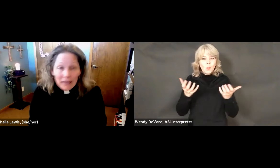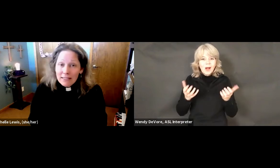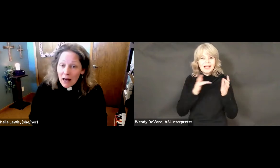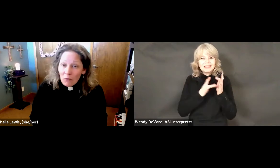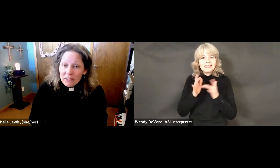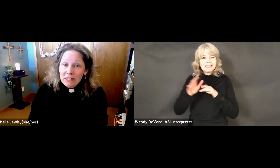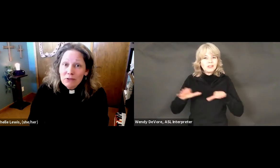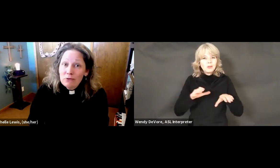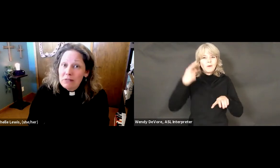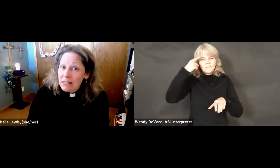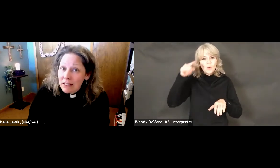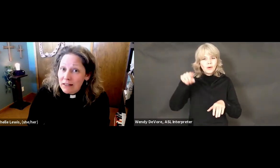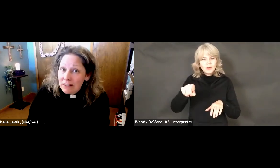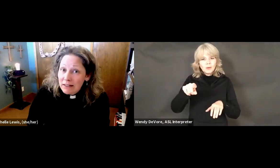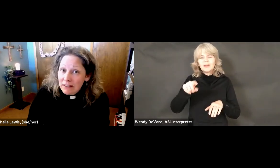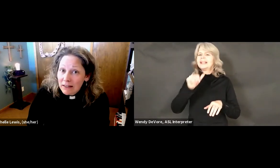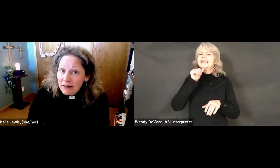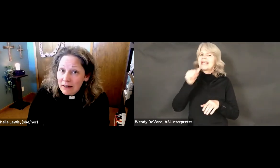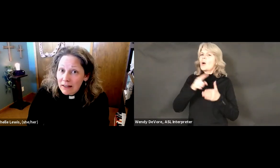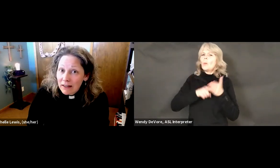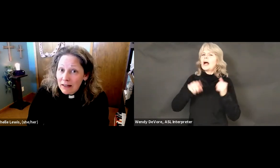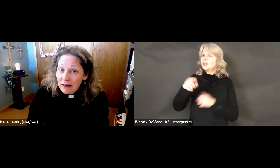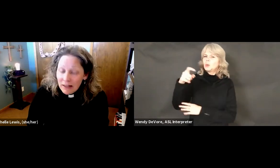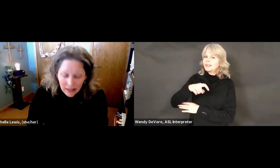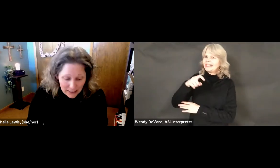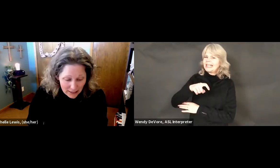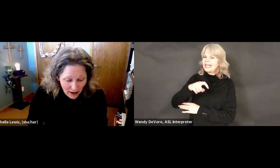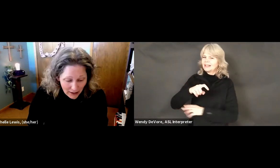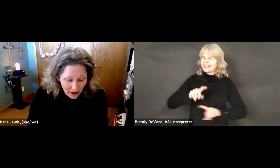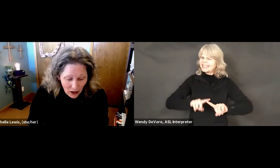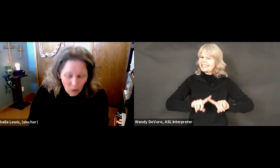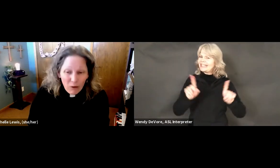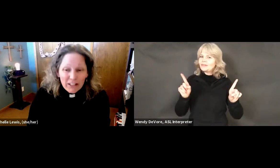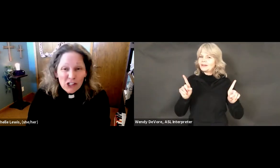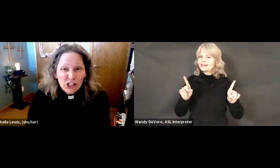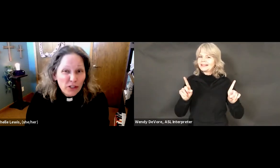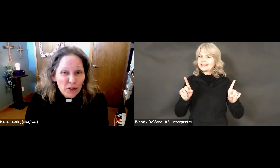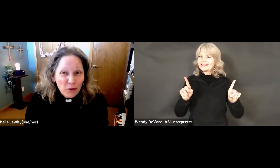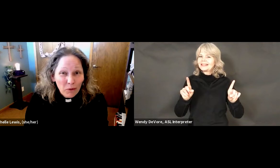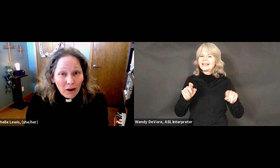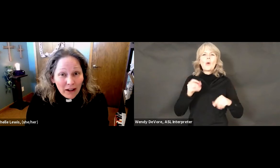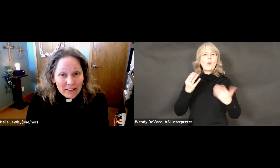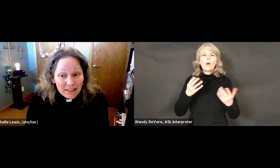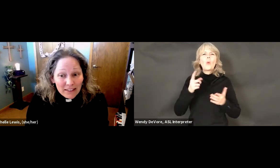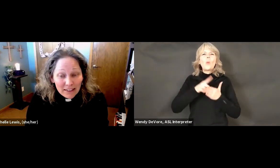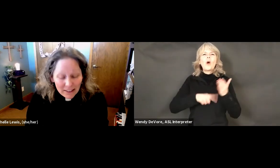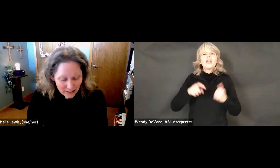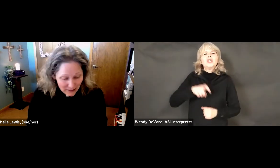It's not what do you need. It's not What should you